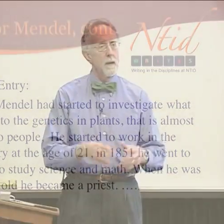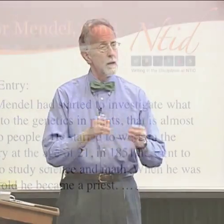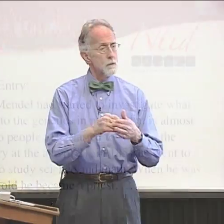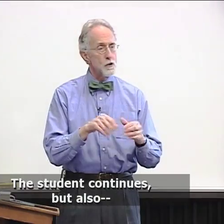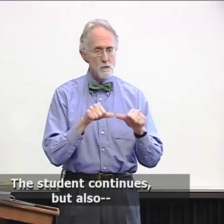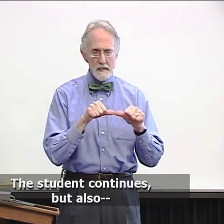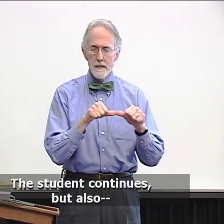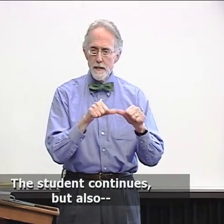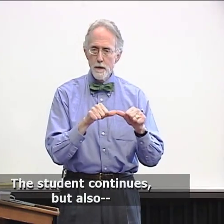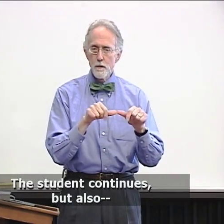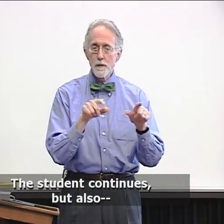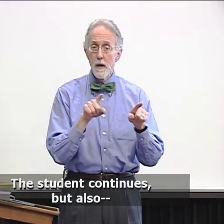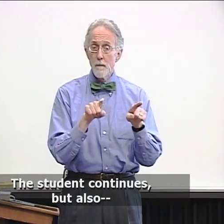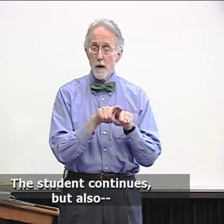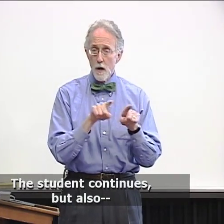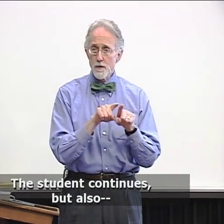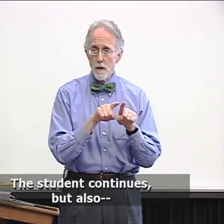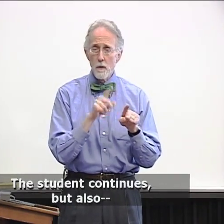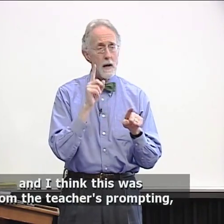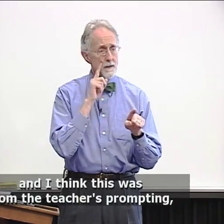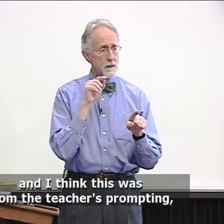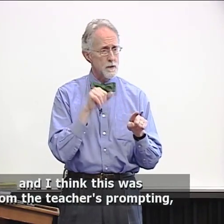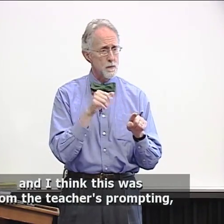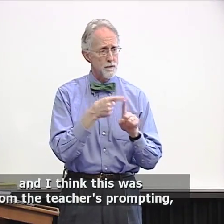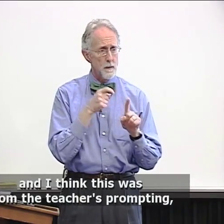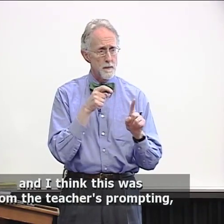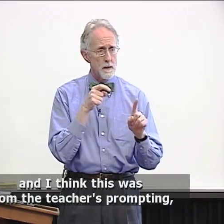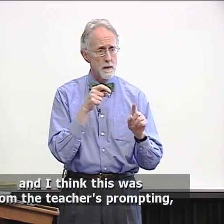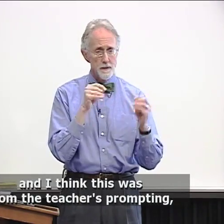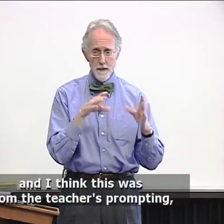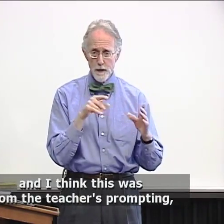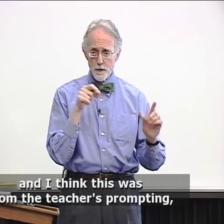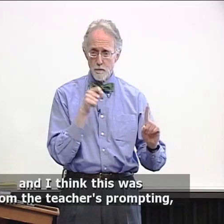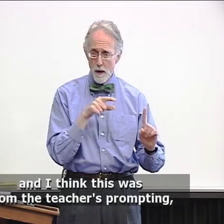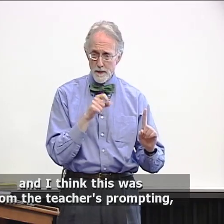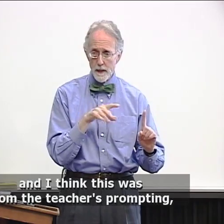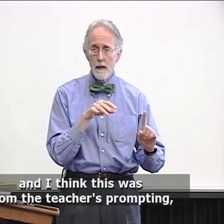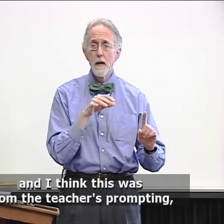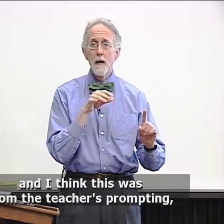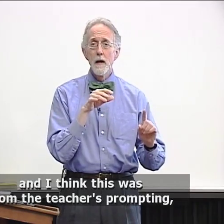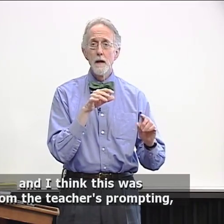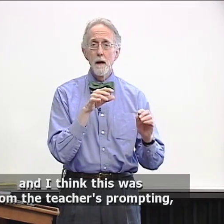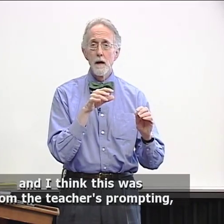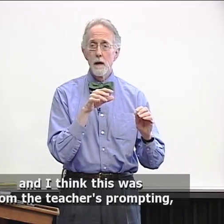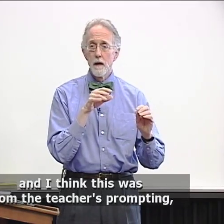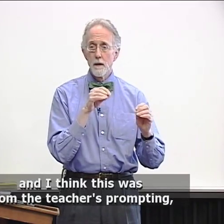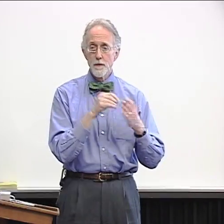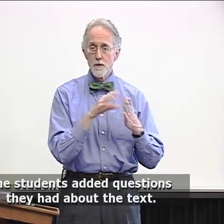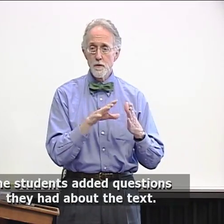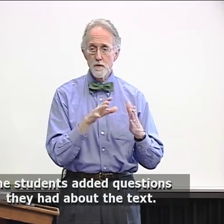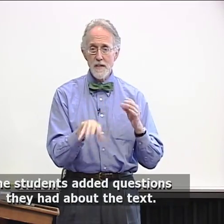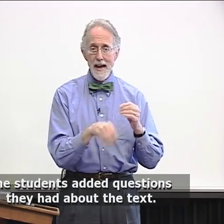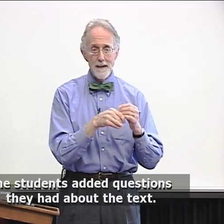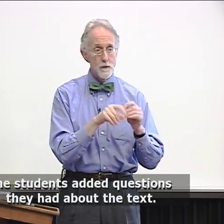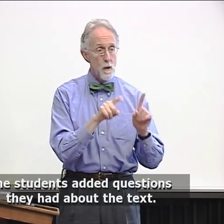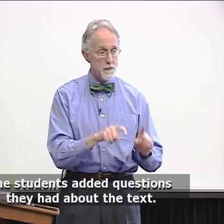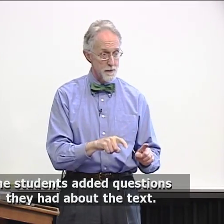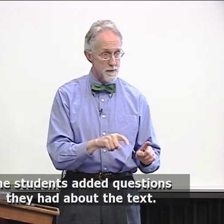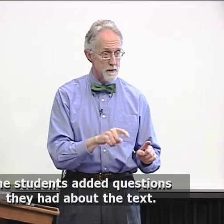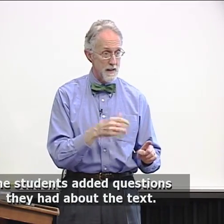The student continues, but also, and I think this was from the teacher's prompting, the students added questions they